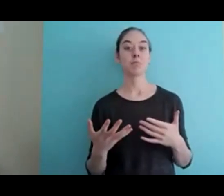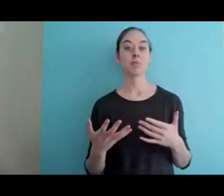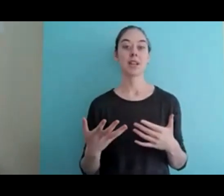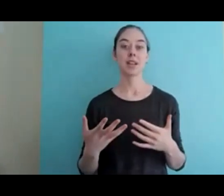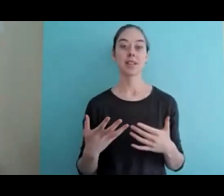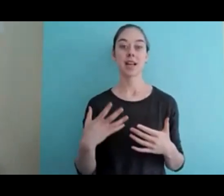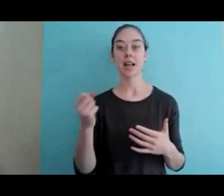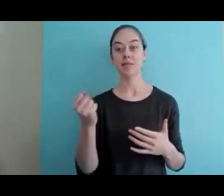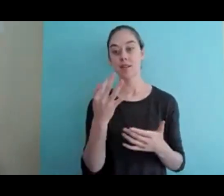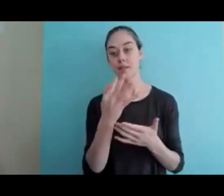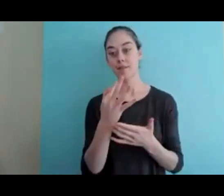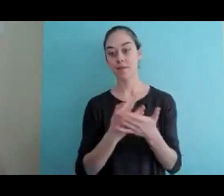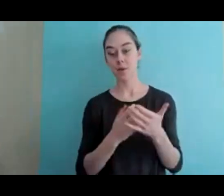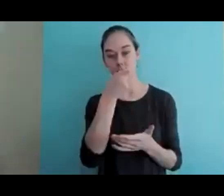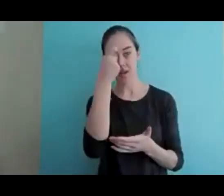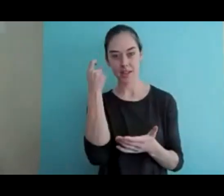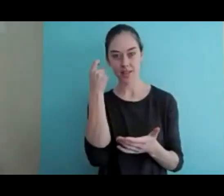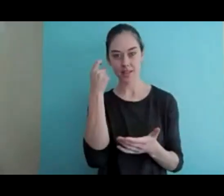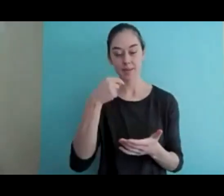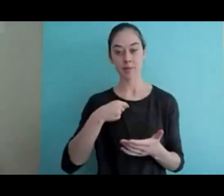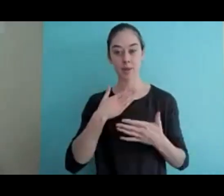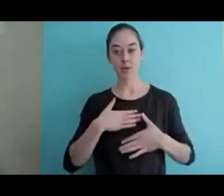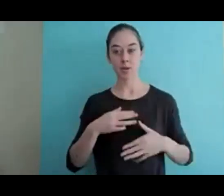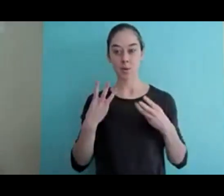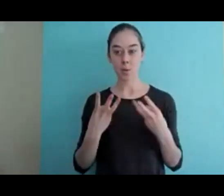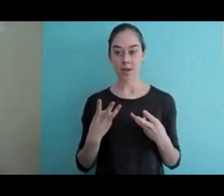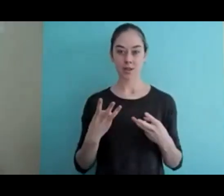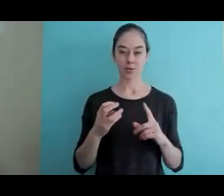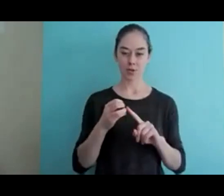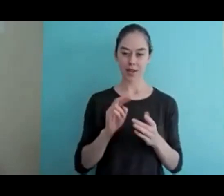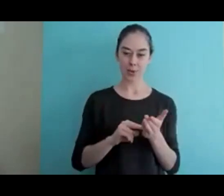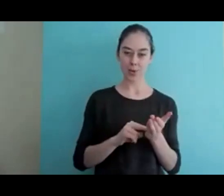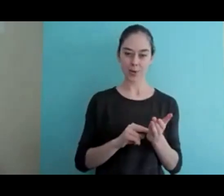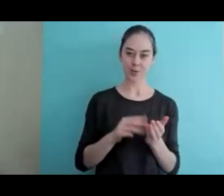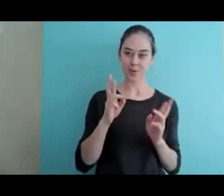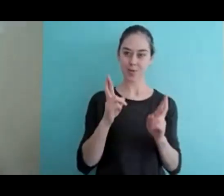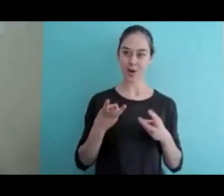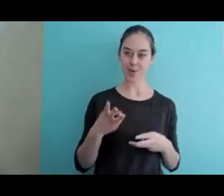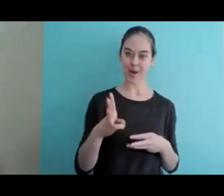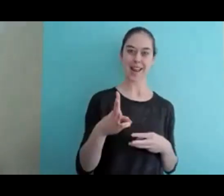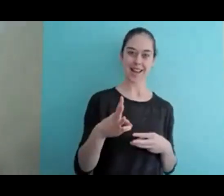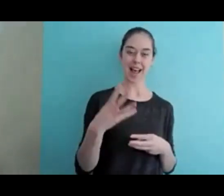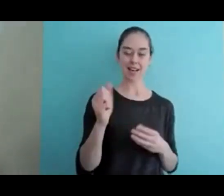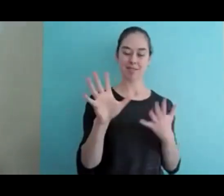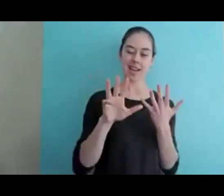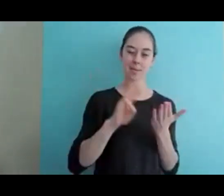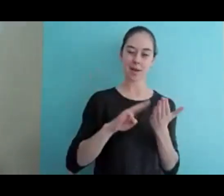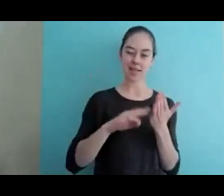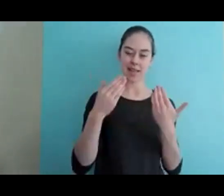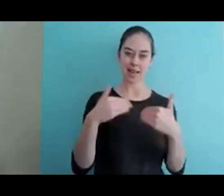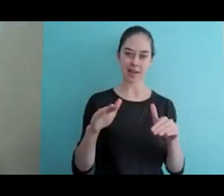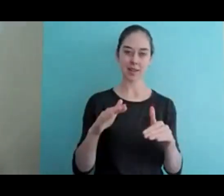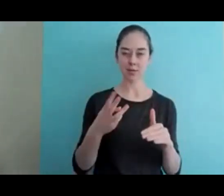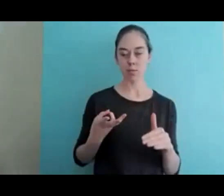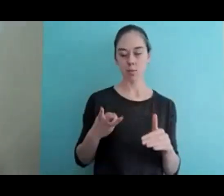while we have a few seconds, I just want to try and use them wisely. We've about 10 minutes left, but we're going to finish